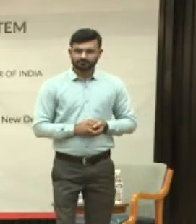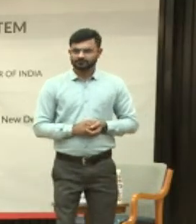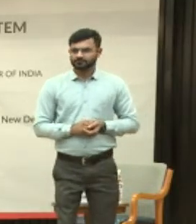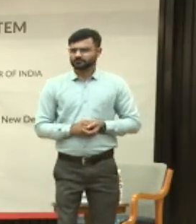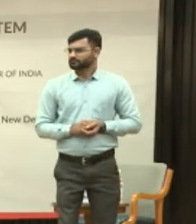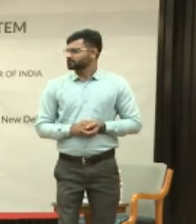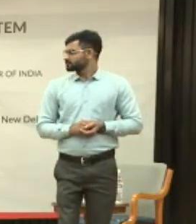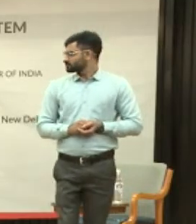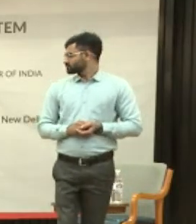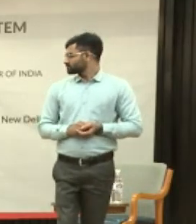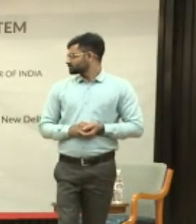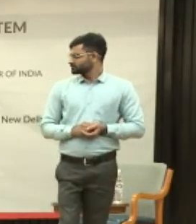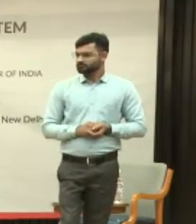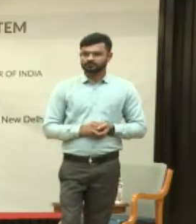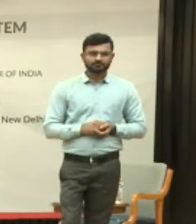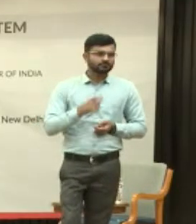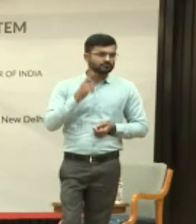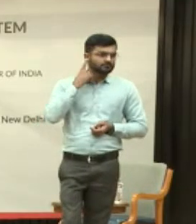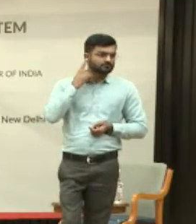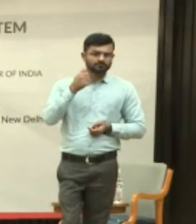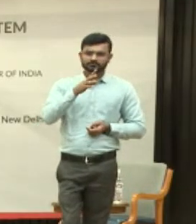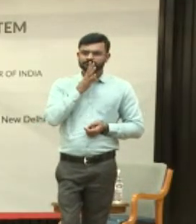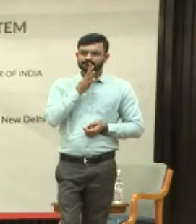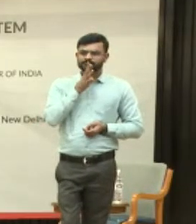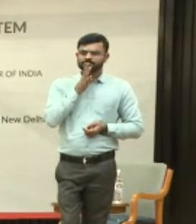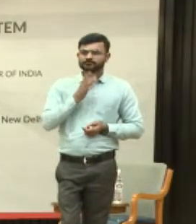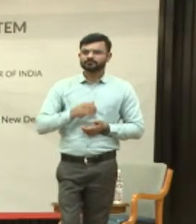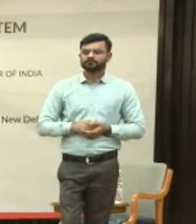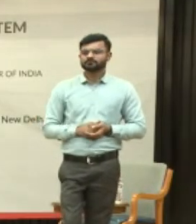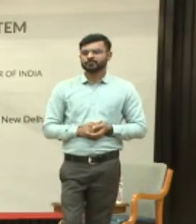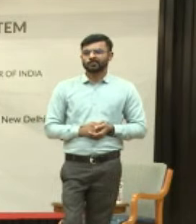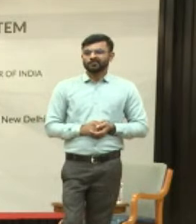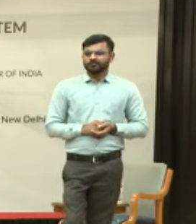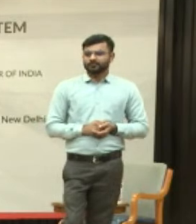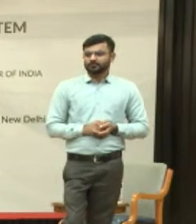Speak up a little bit. I think we should be able to hear you while we get another mic.